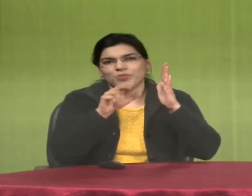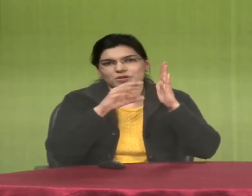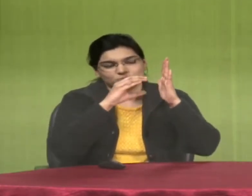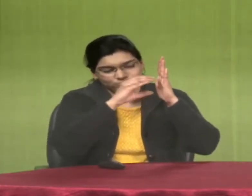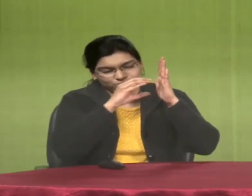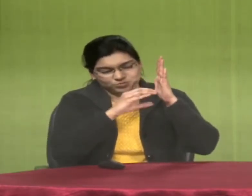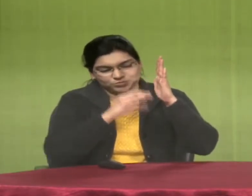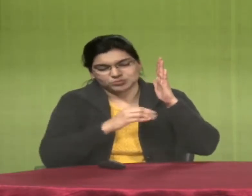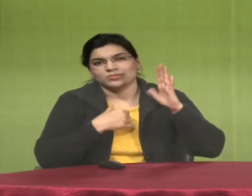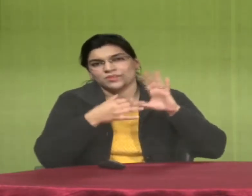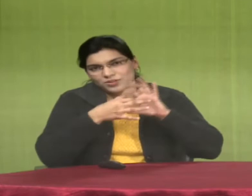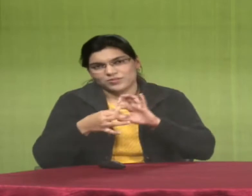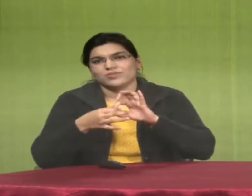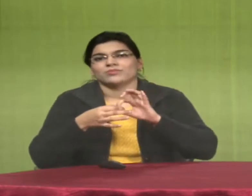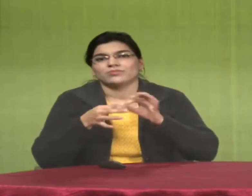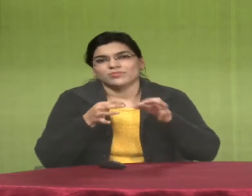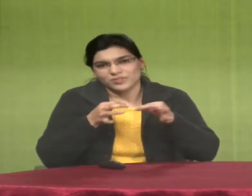the meaning of every paragraph